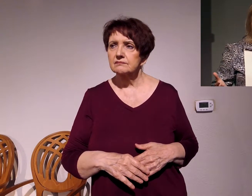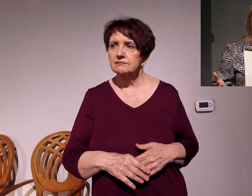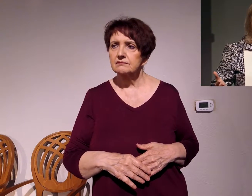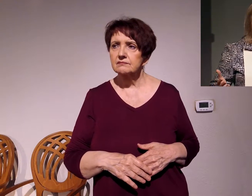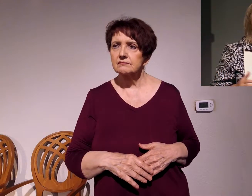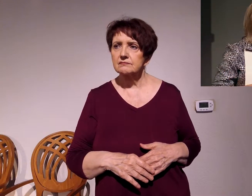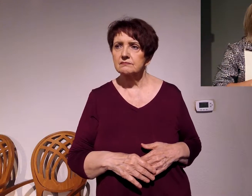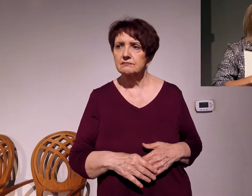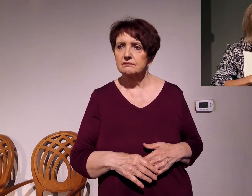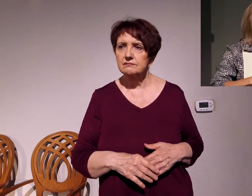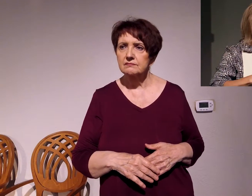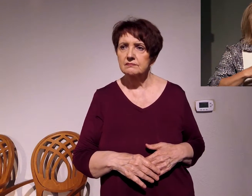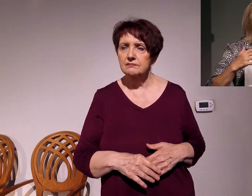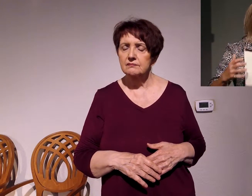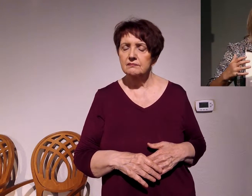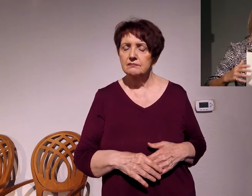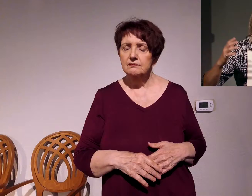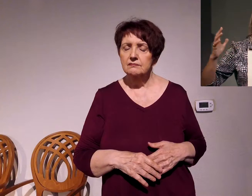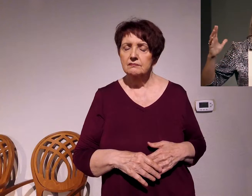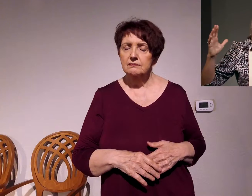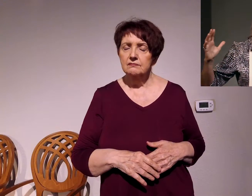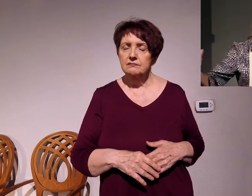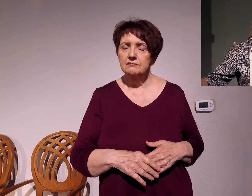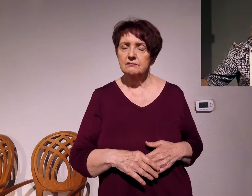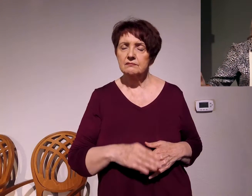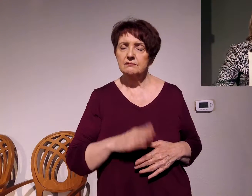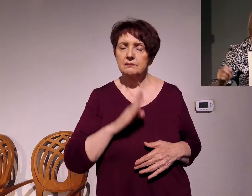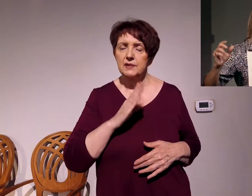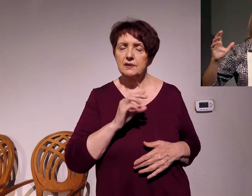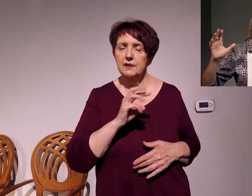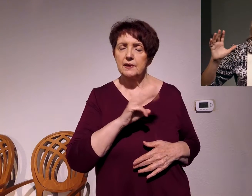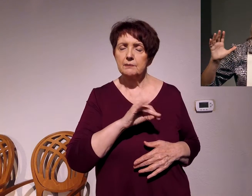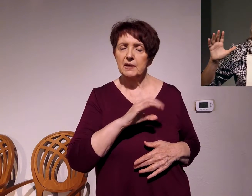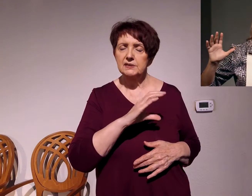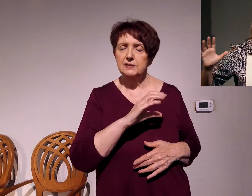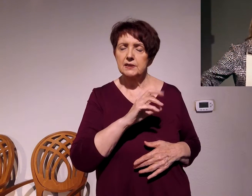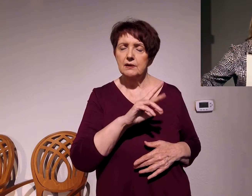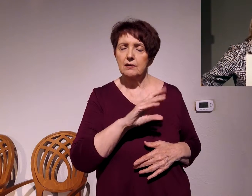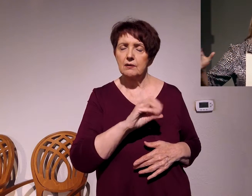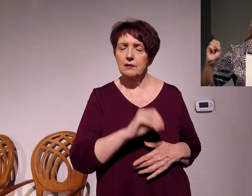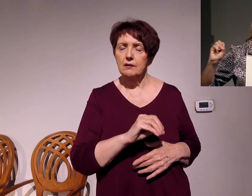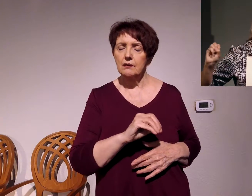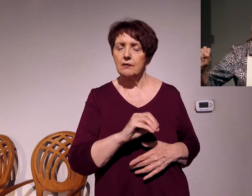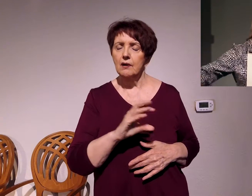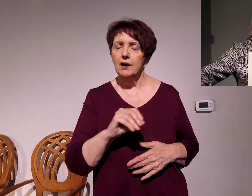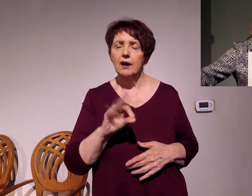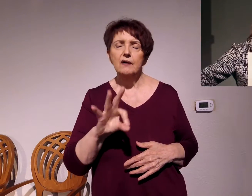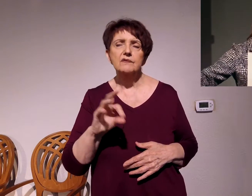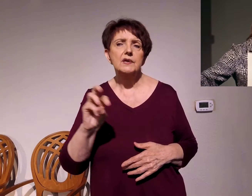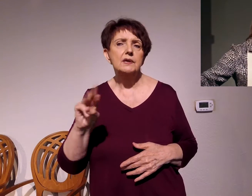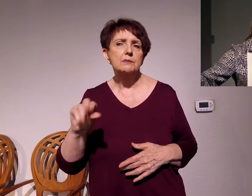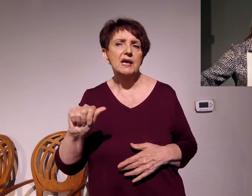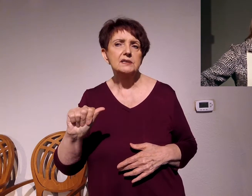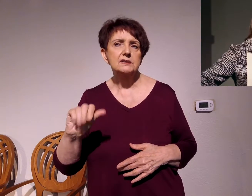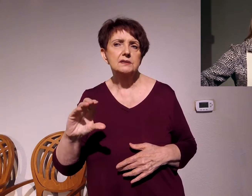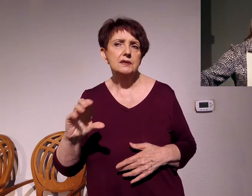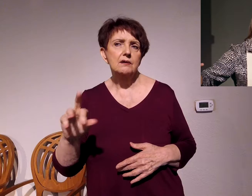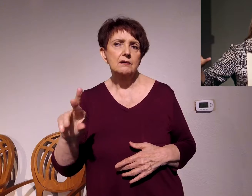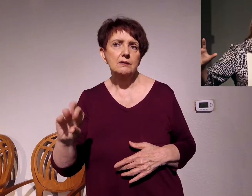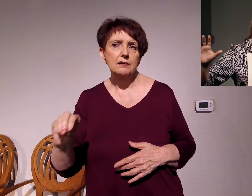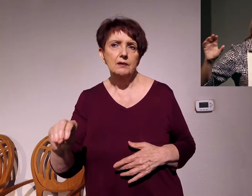Be the micro of the macro that is so alive